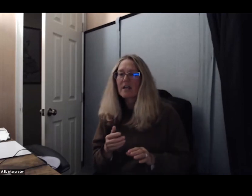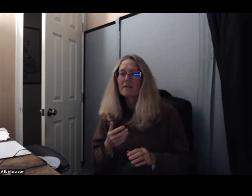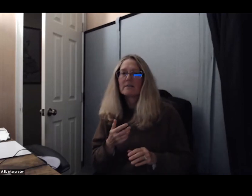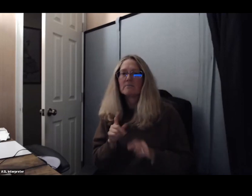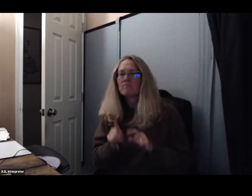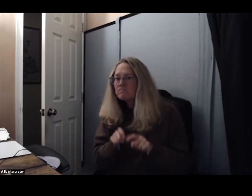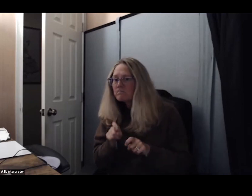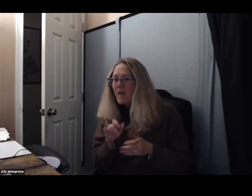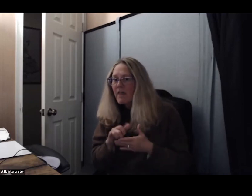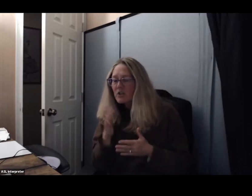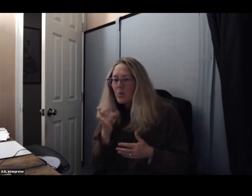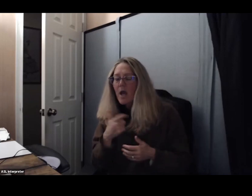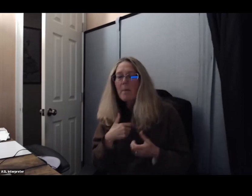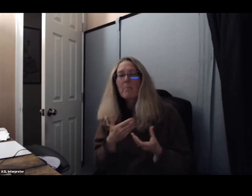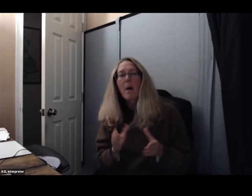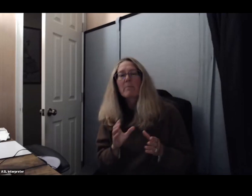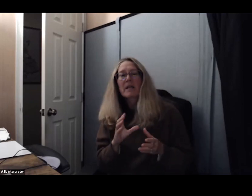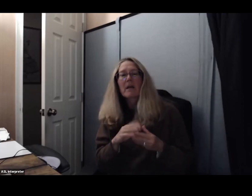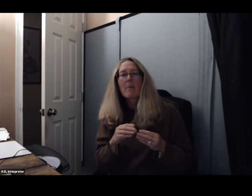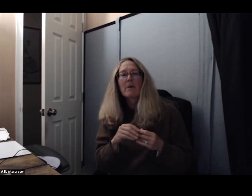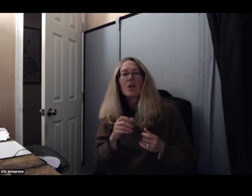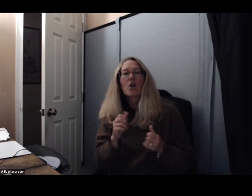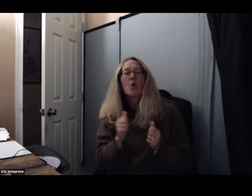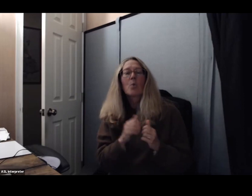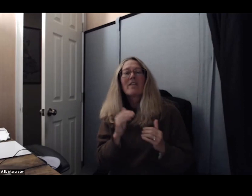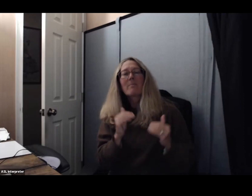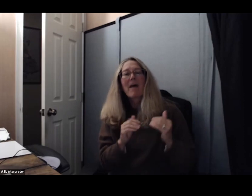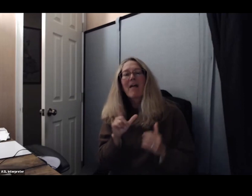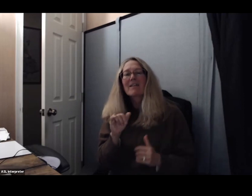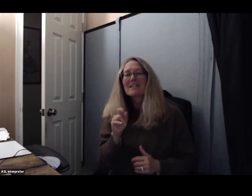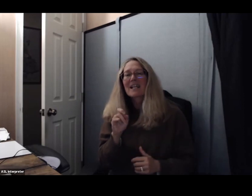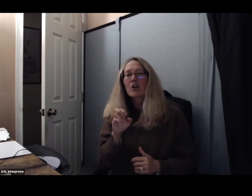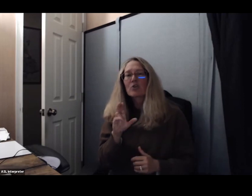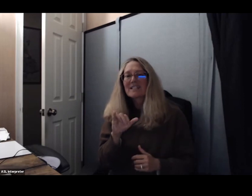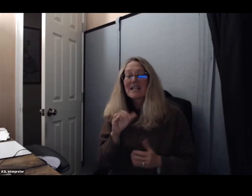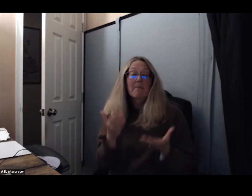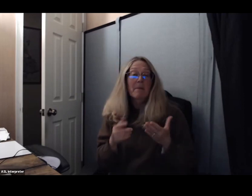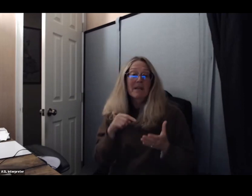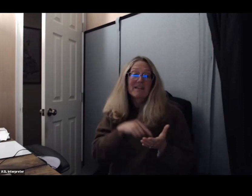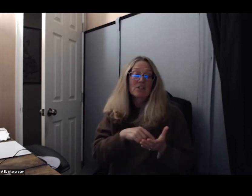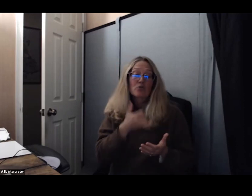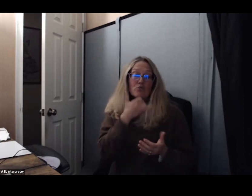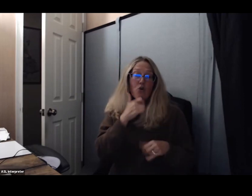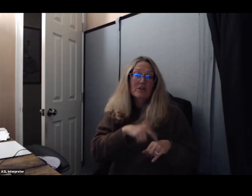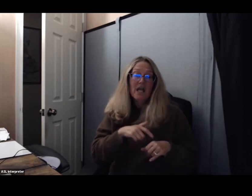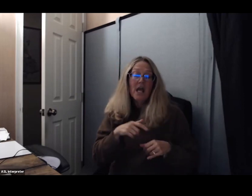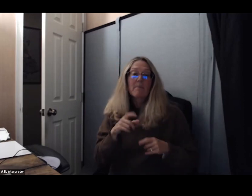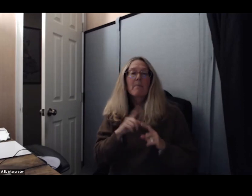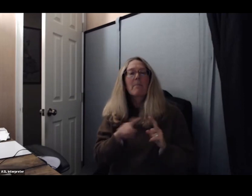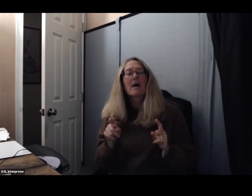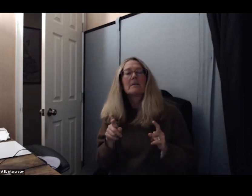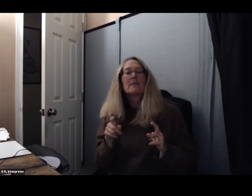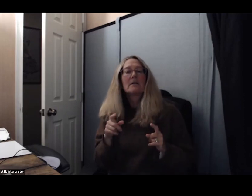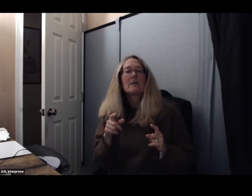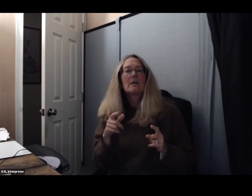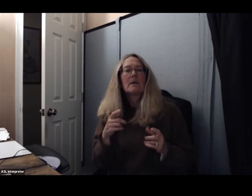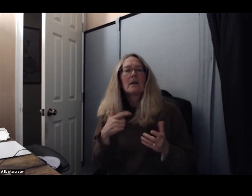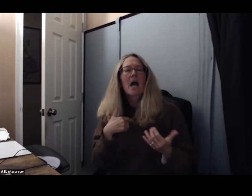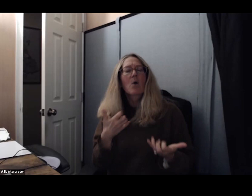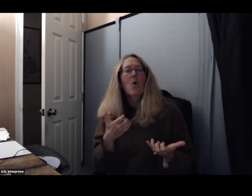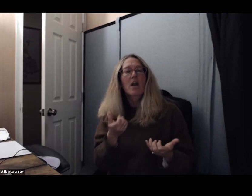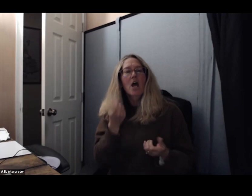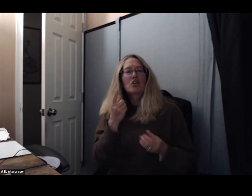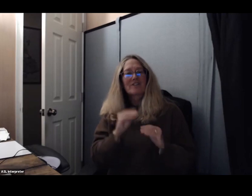through public comment with regards to balanced literacy. So, and this may not be the time to think about it, but as we come, I just want to kind of